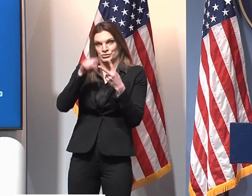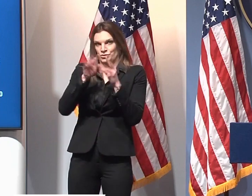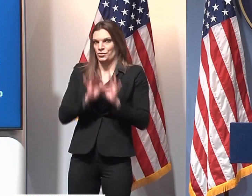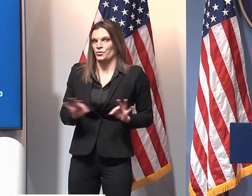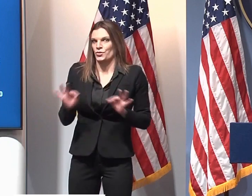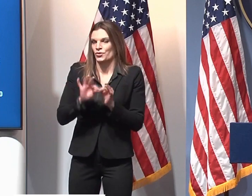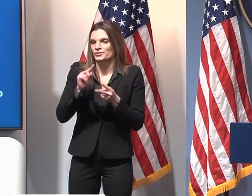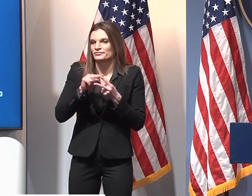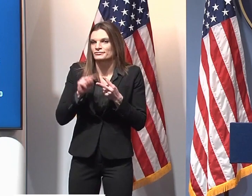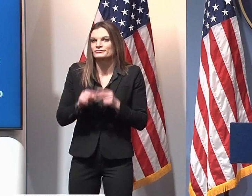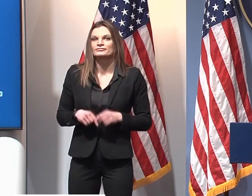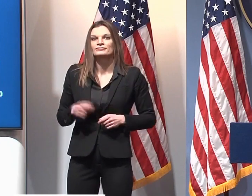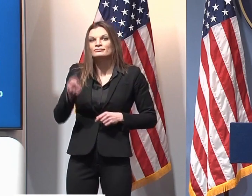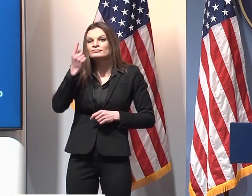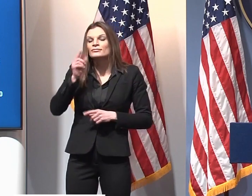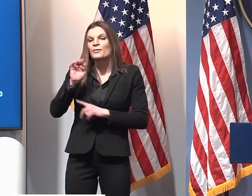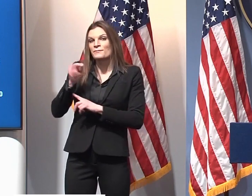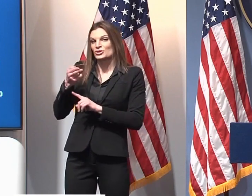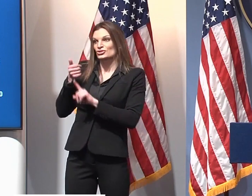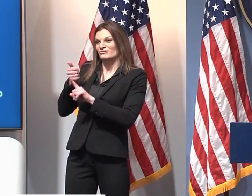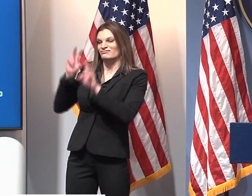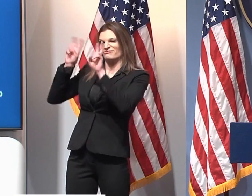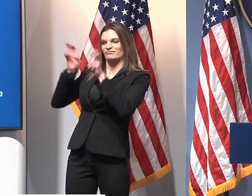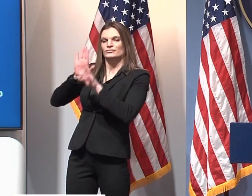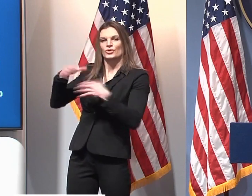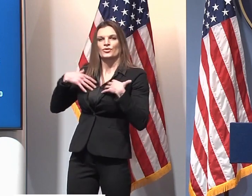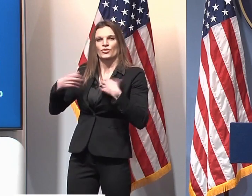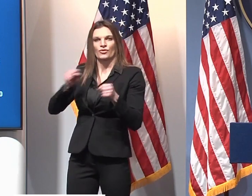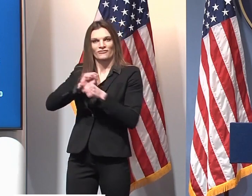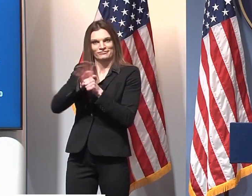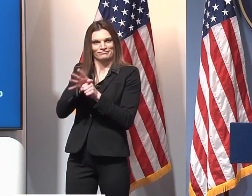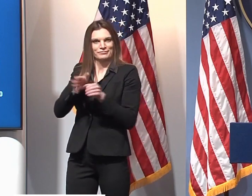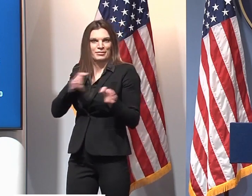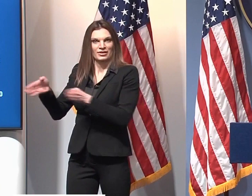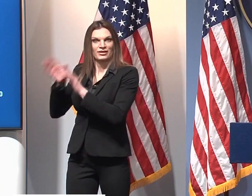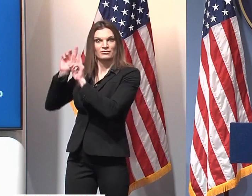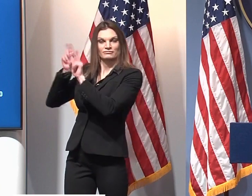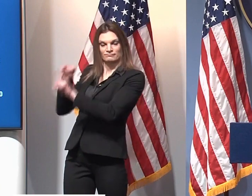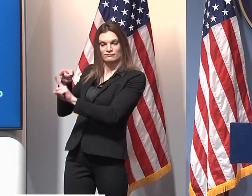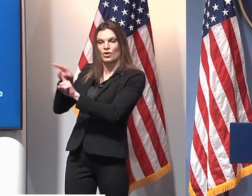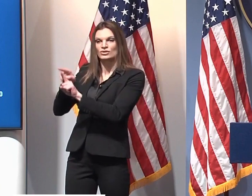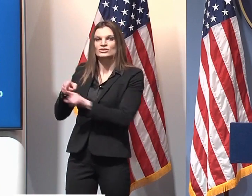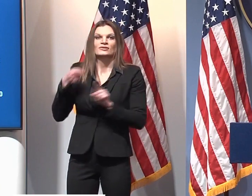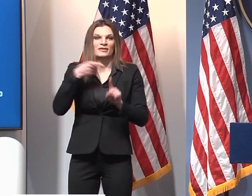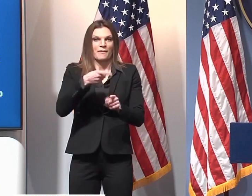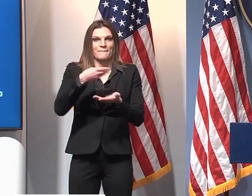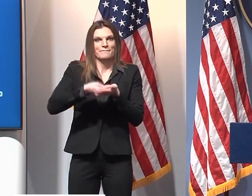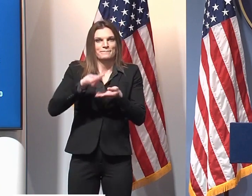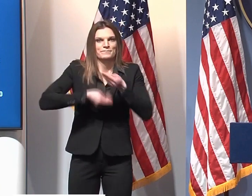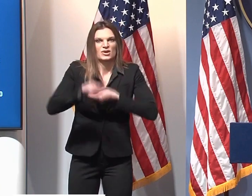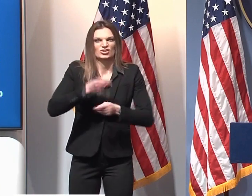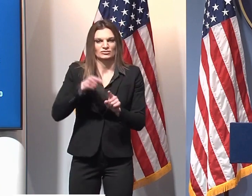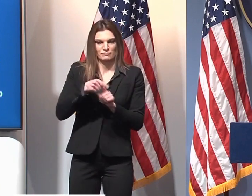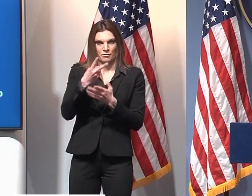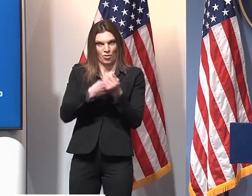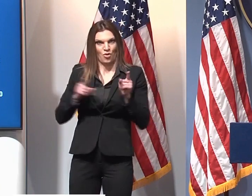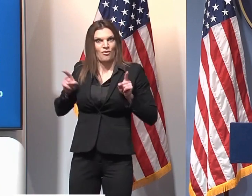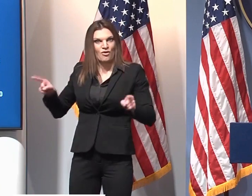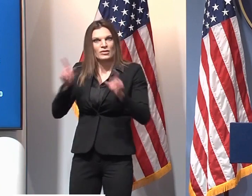here, the Michigan COVID recovery plan and the 22 budget proposal. We got to get both